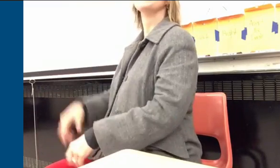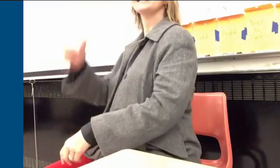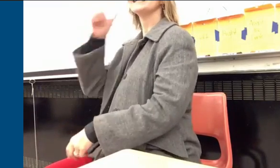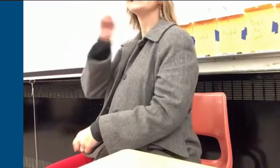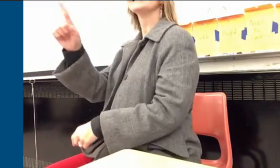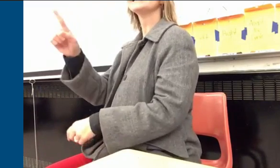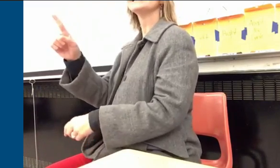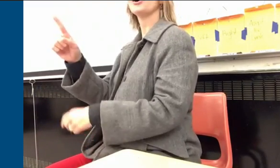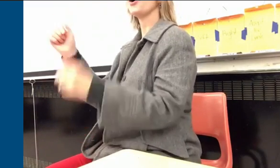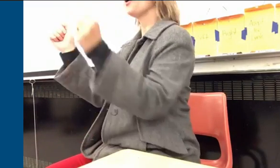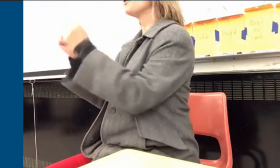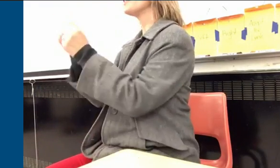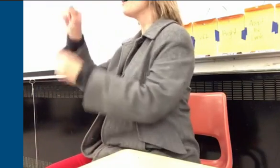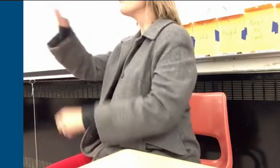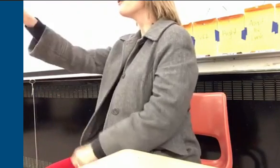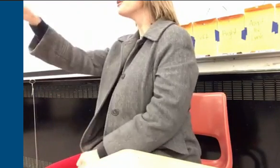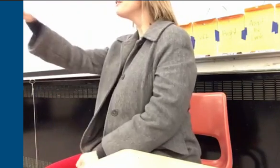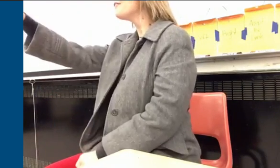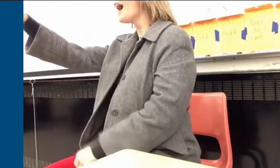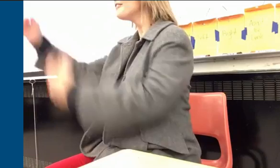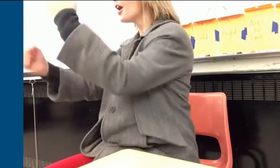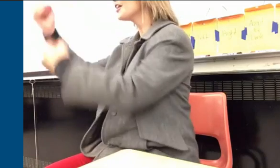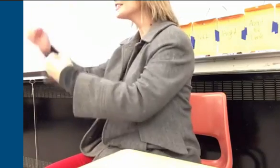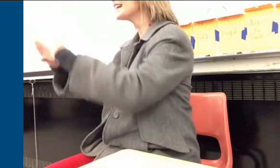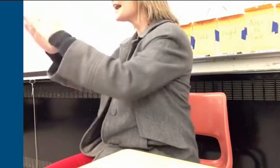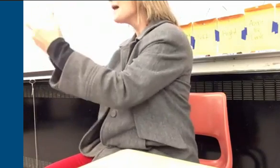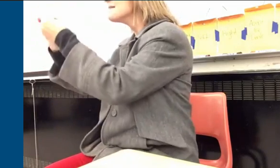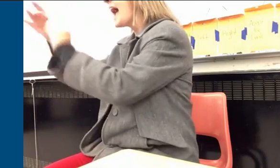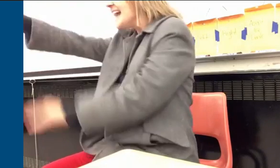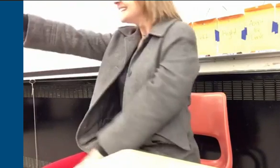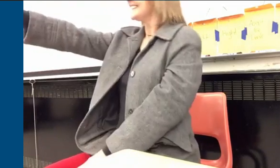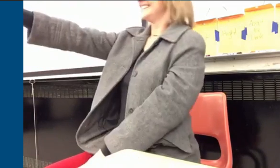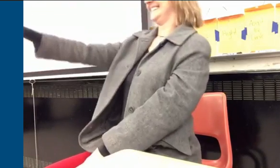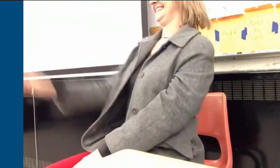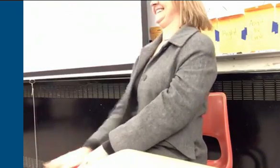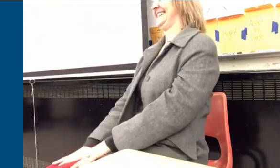is with 45 cars, Group 8.